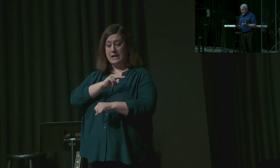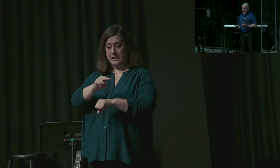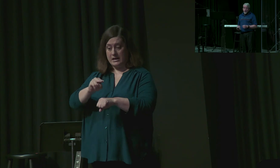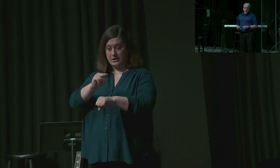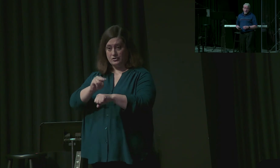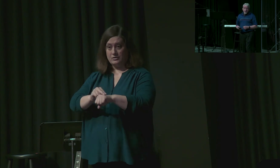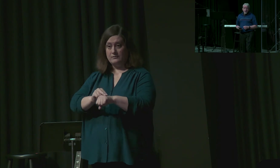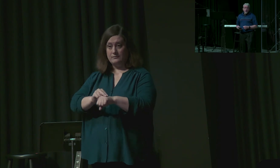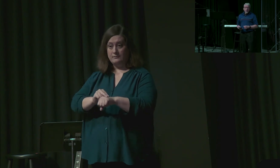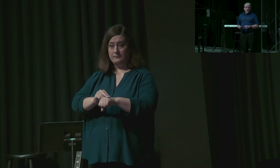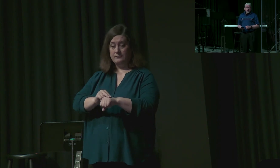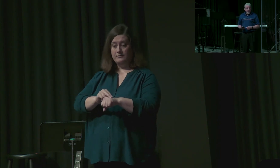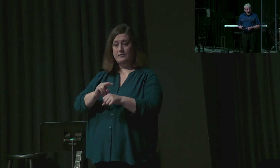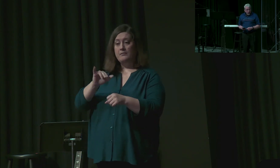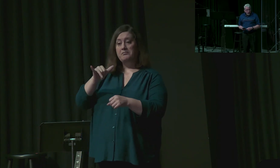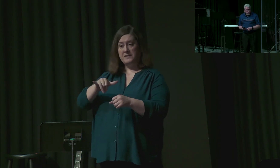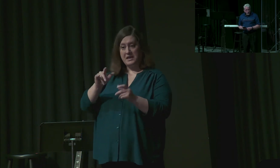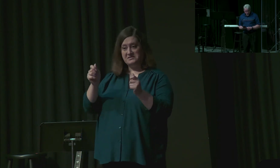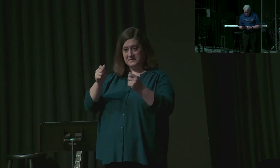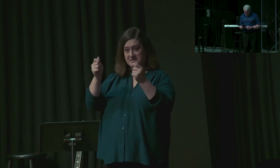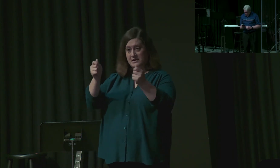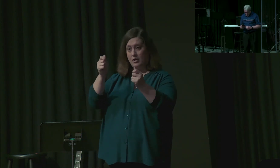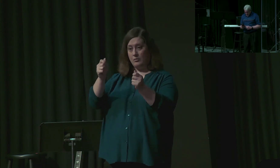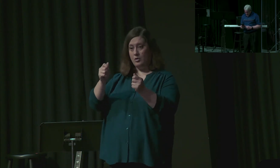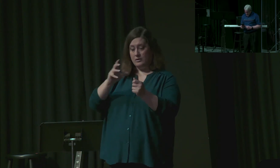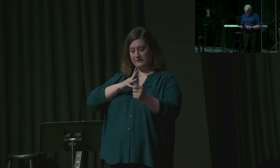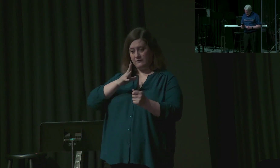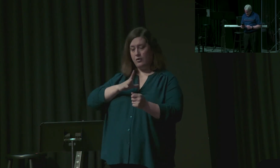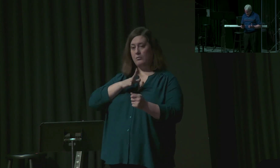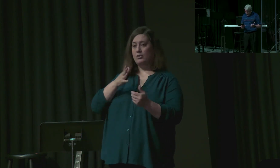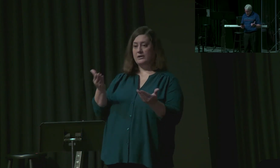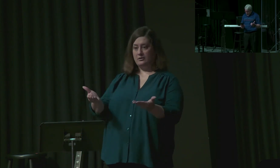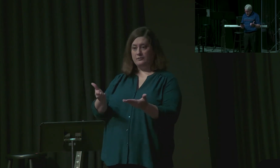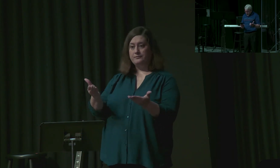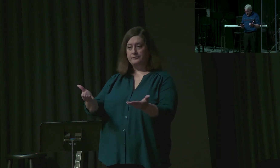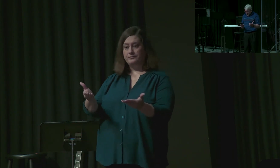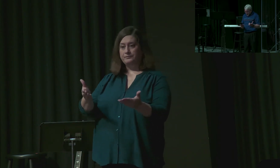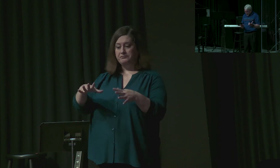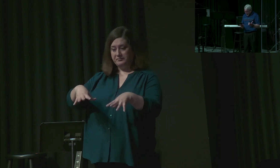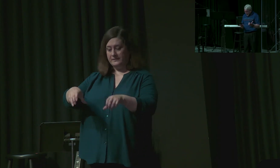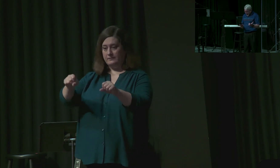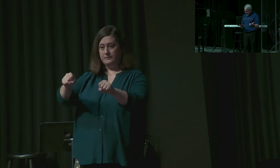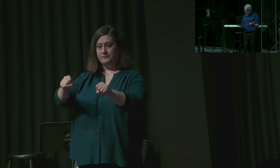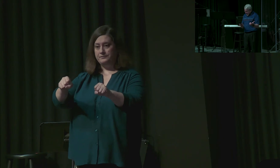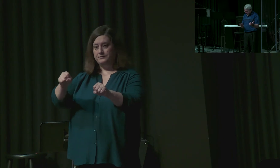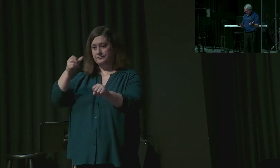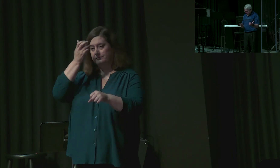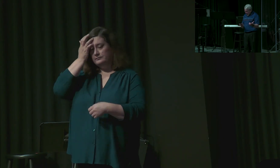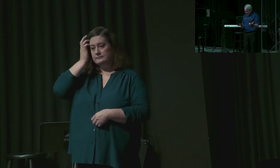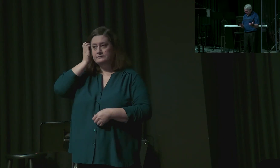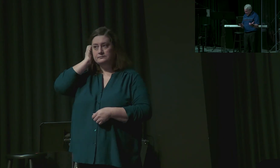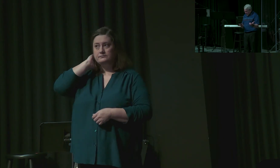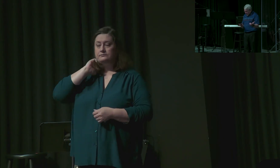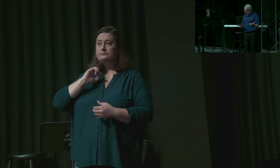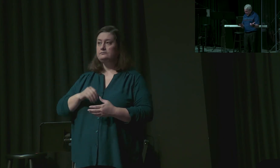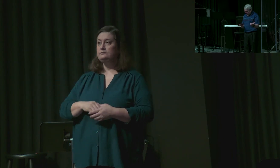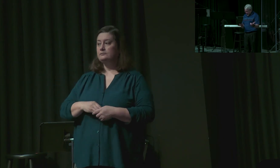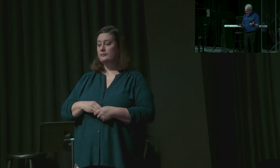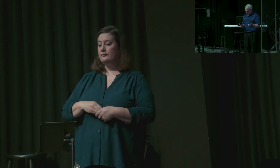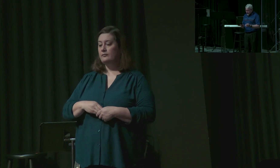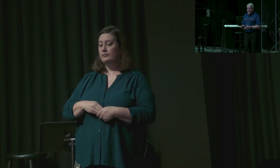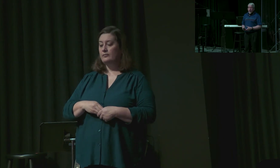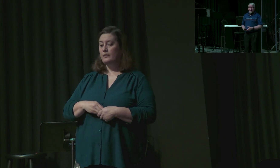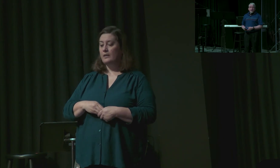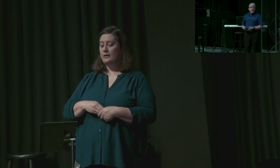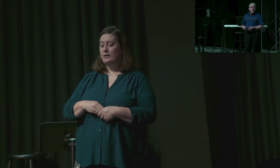be enumerated among the tribes. The adoption ceremony opens with the father